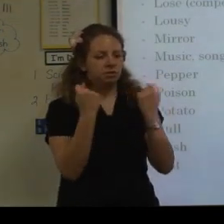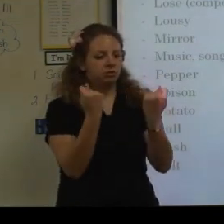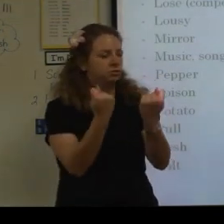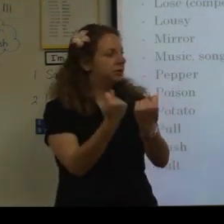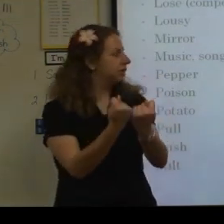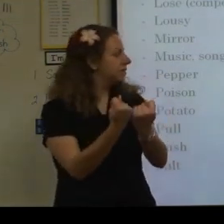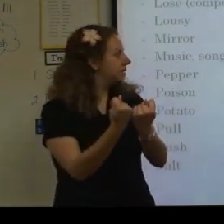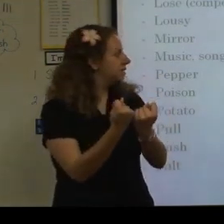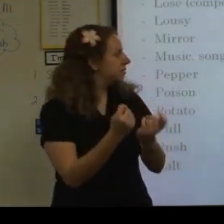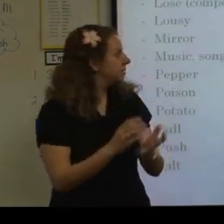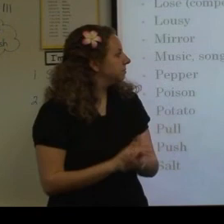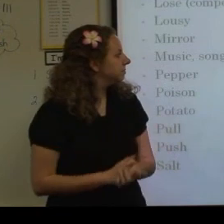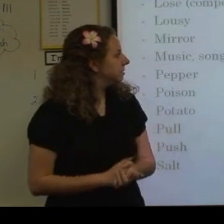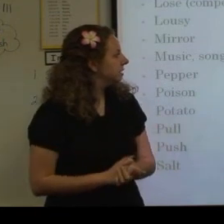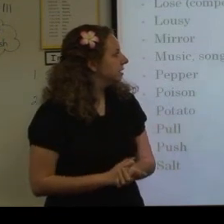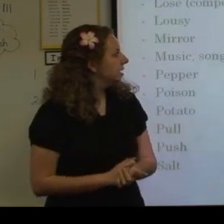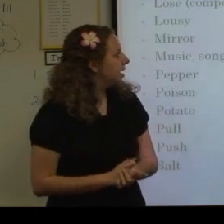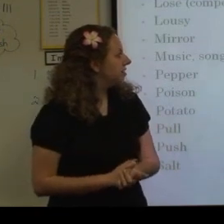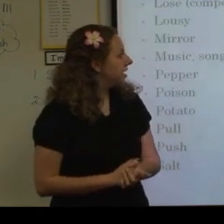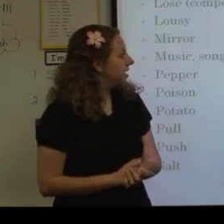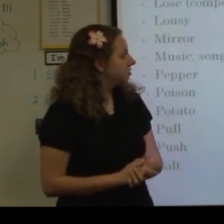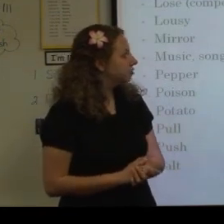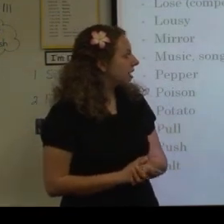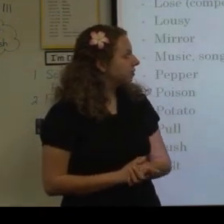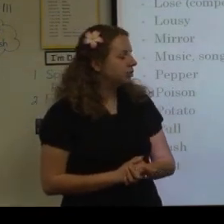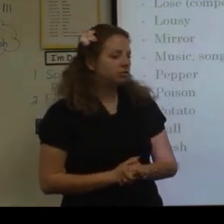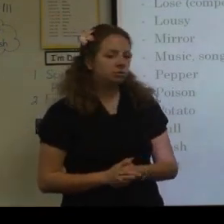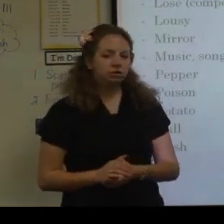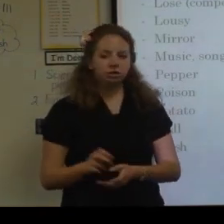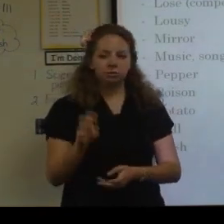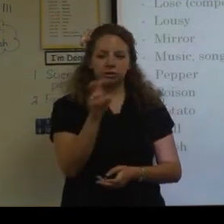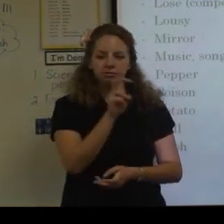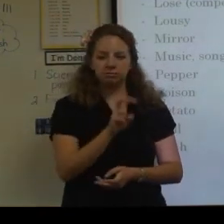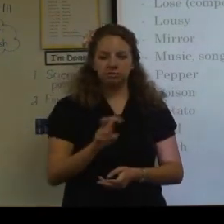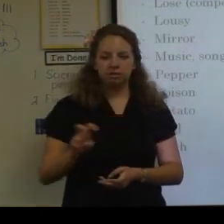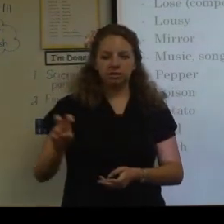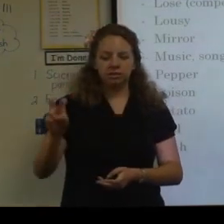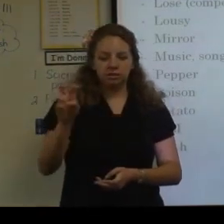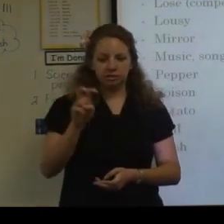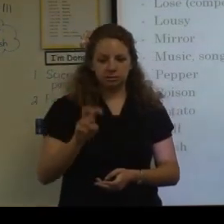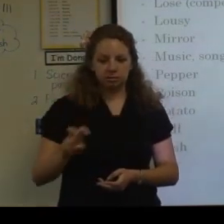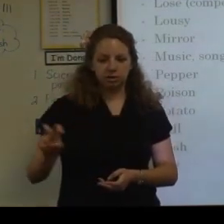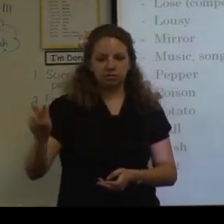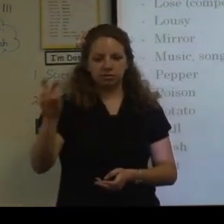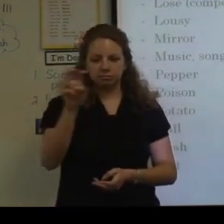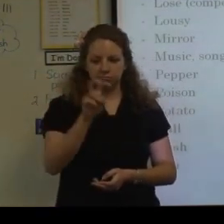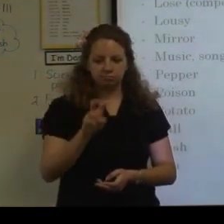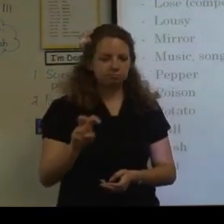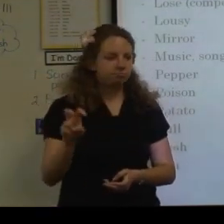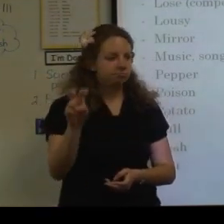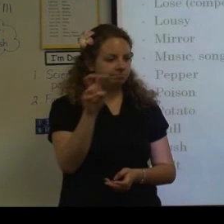So maybe I've seen that one. And then travel or tour. This is for travel.